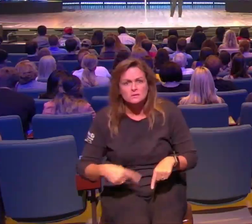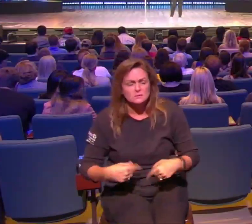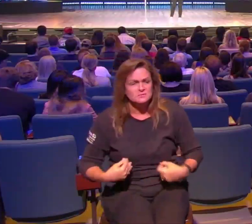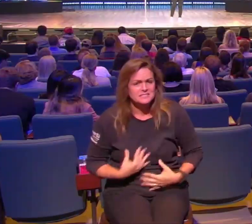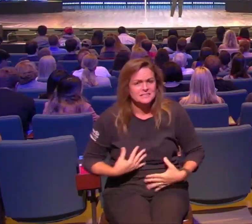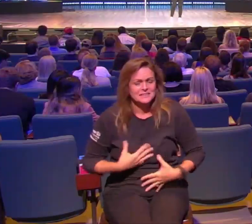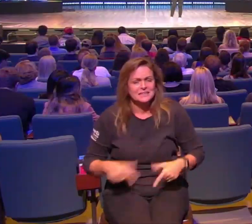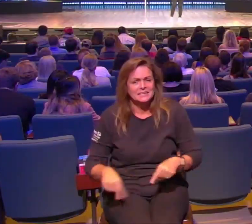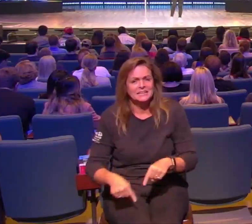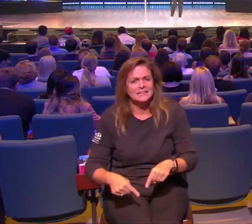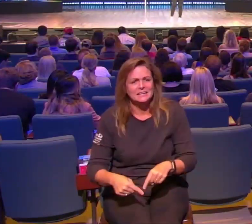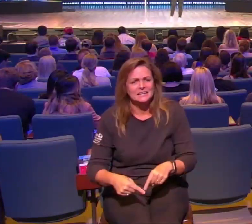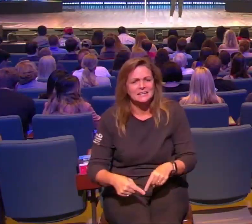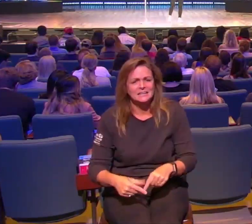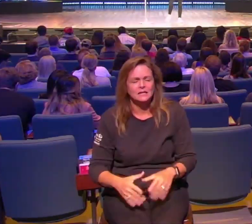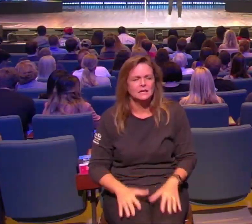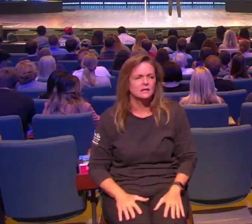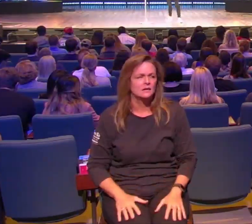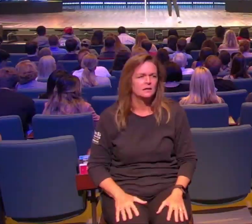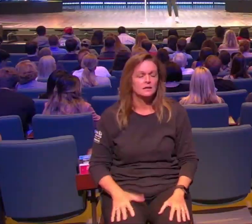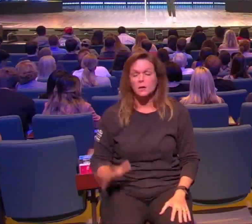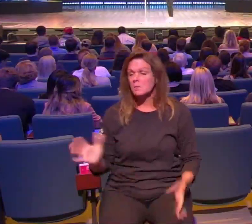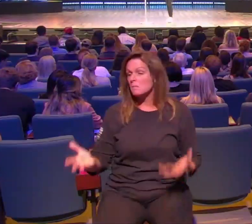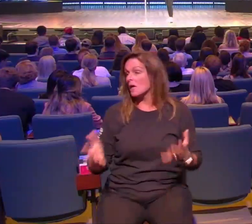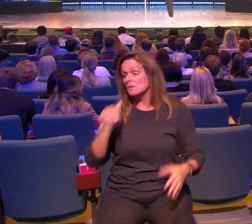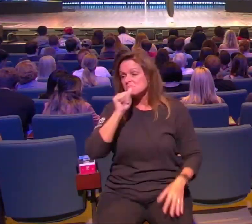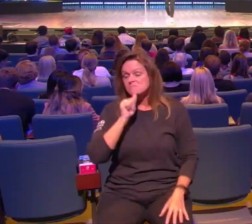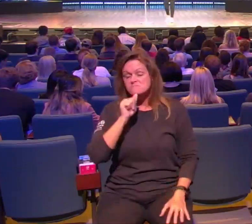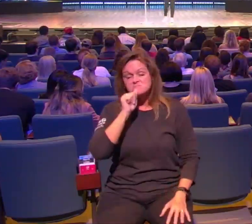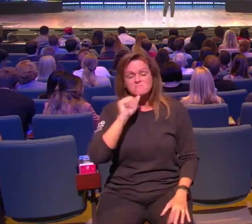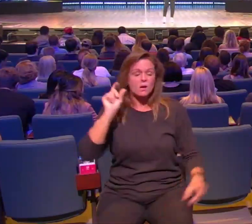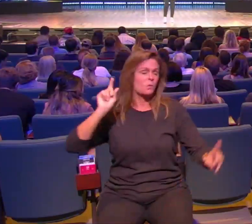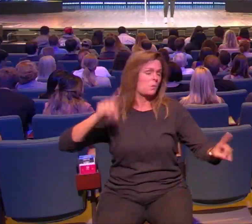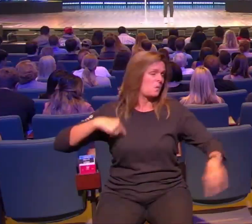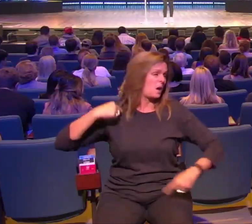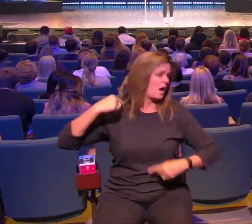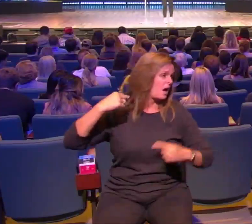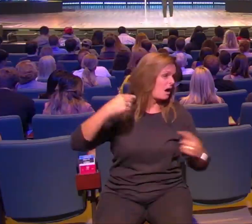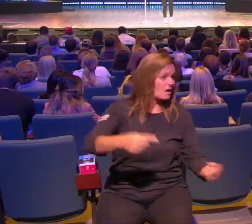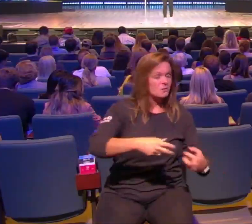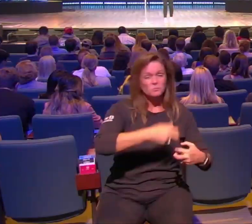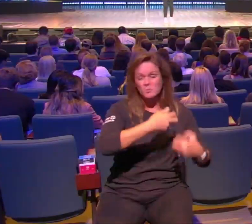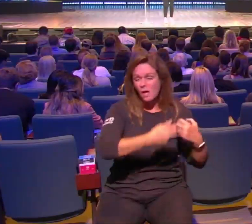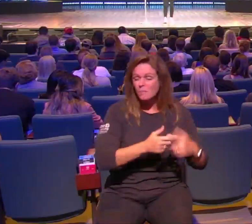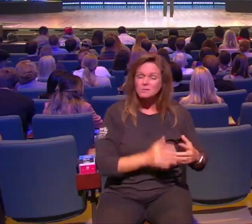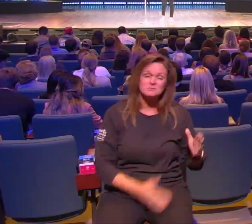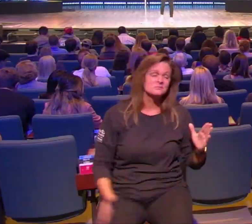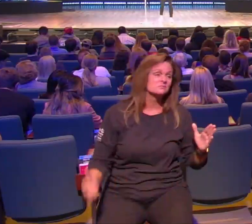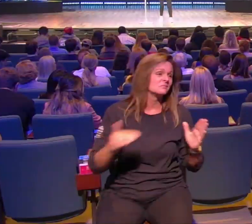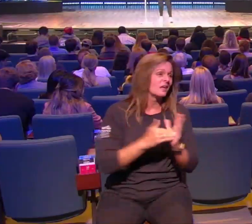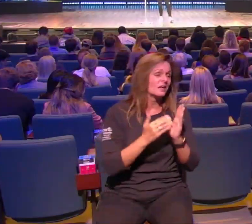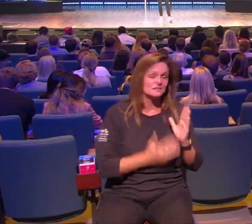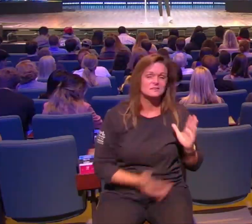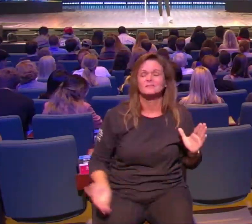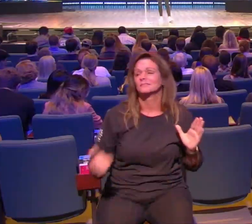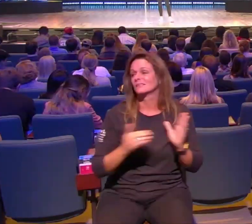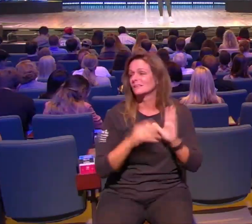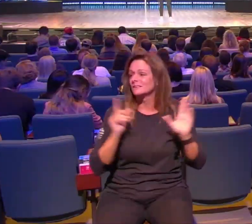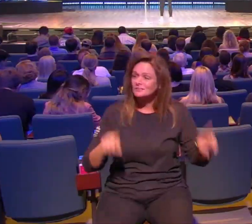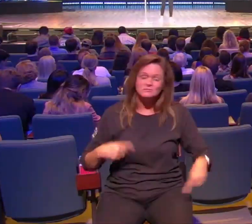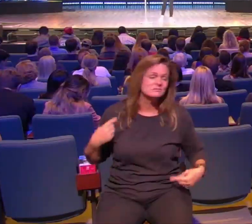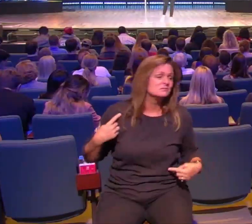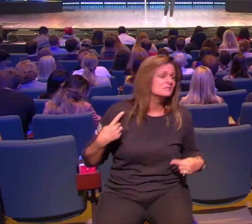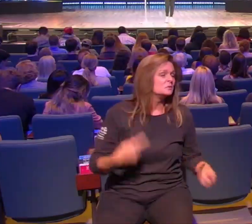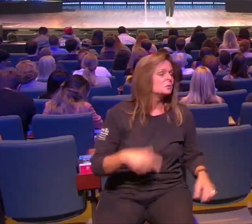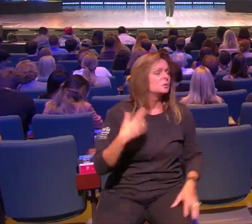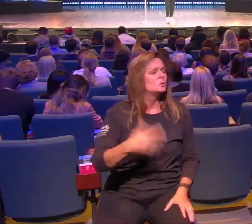old problem. You've been circling this problem for so long, you thought you had it wrestled to the ground, and it just pops up again and again. I want you to know that God